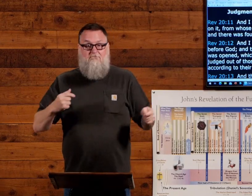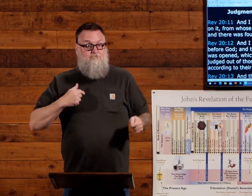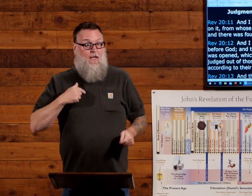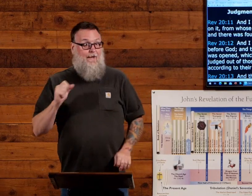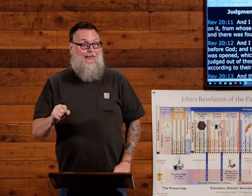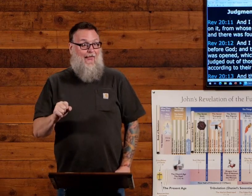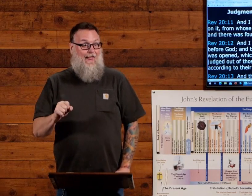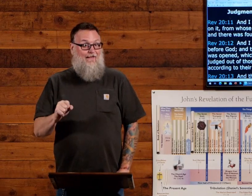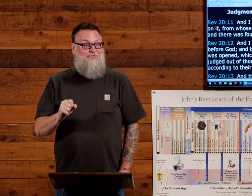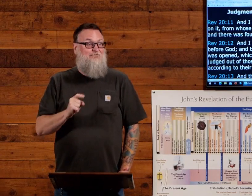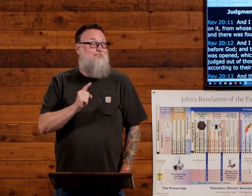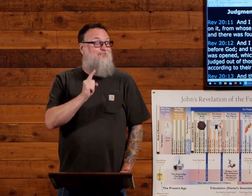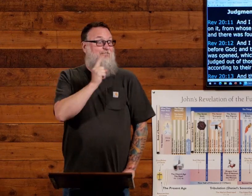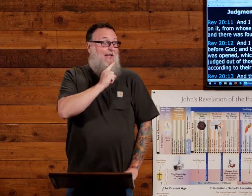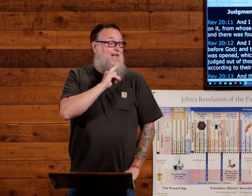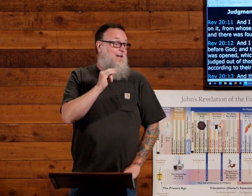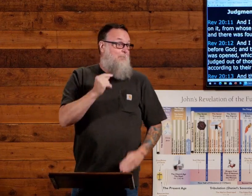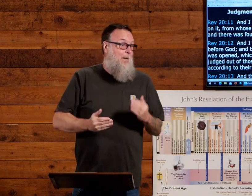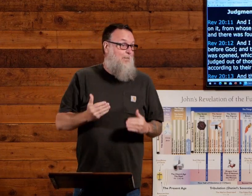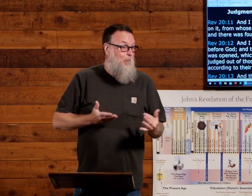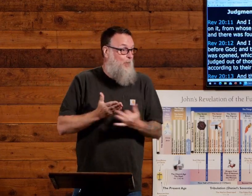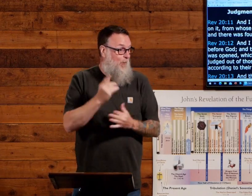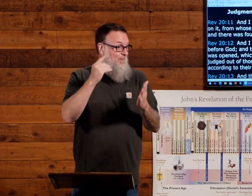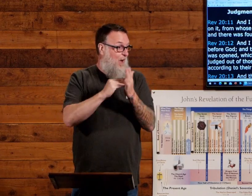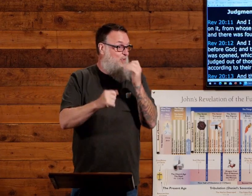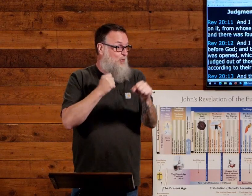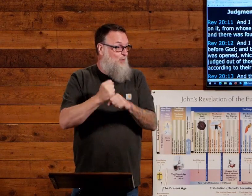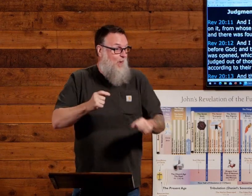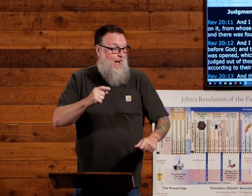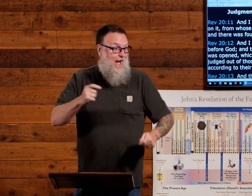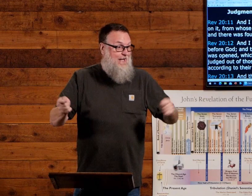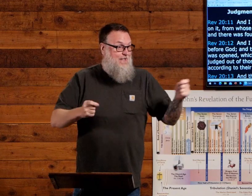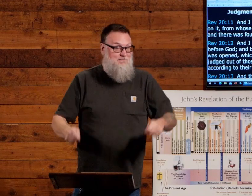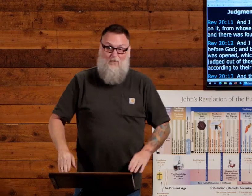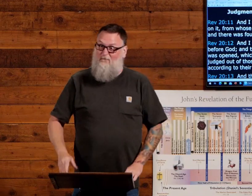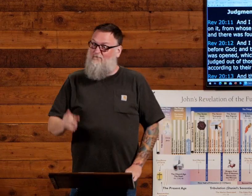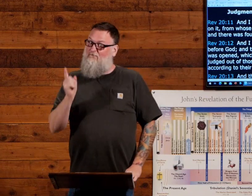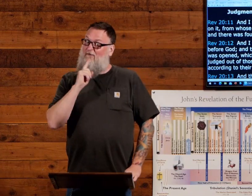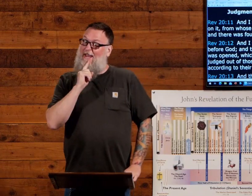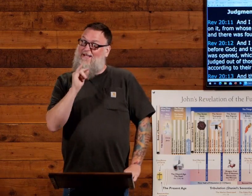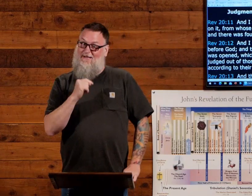reign. I can go through tribulation. I can fake it through the 1,000 years, whatever.